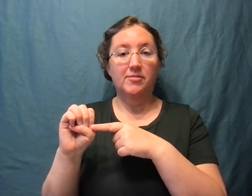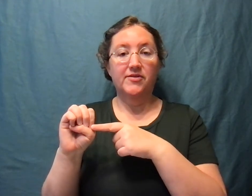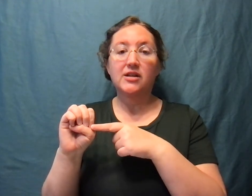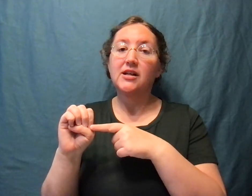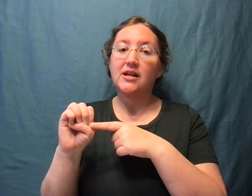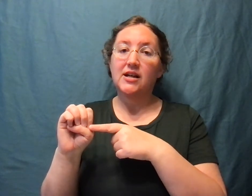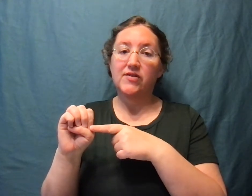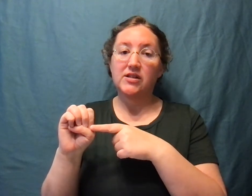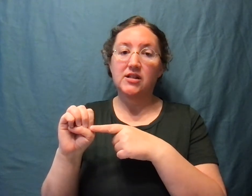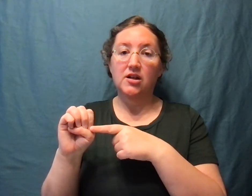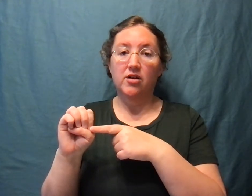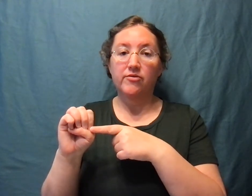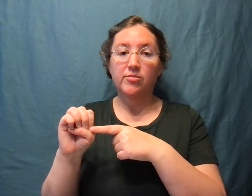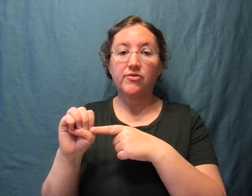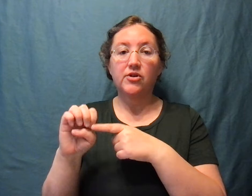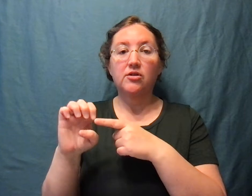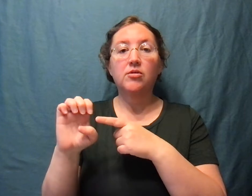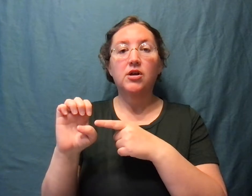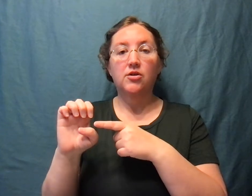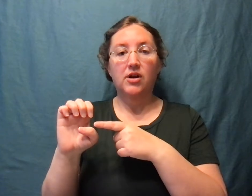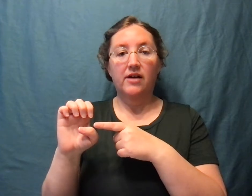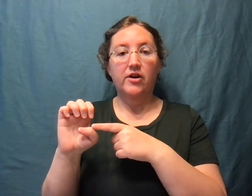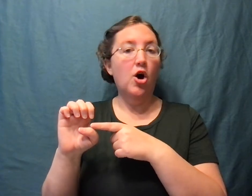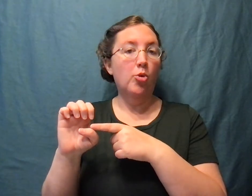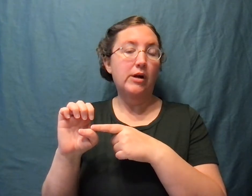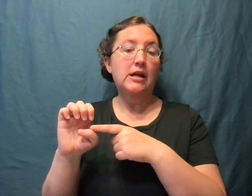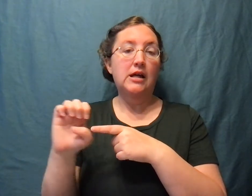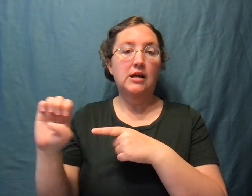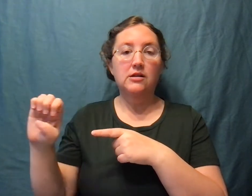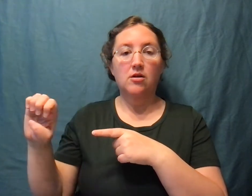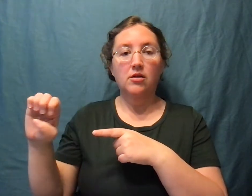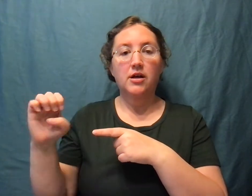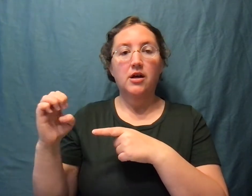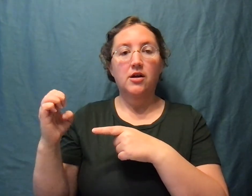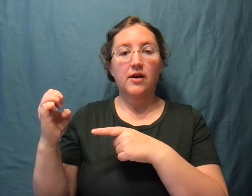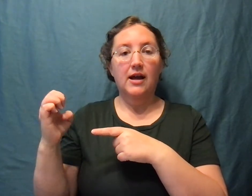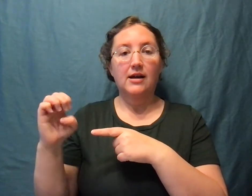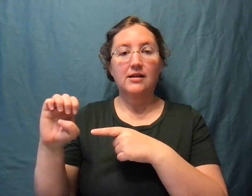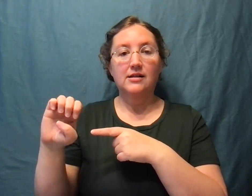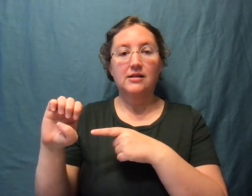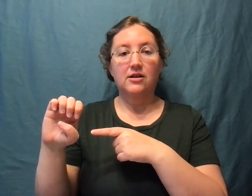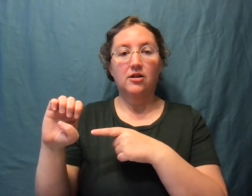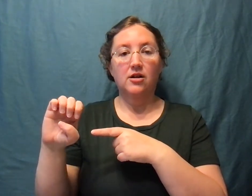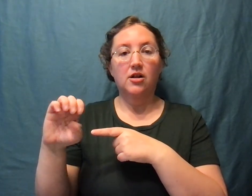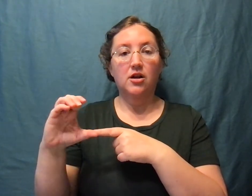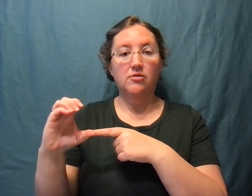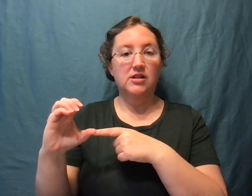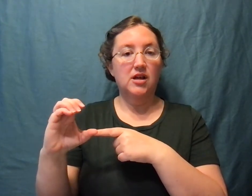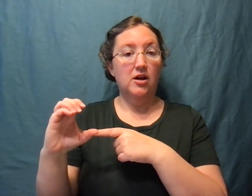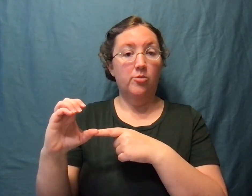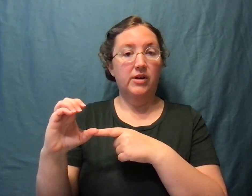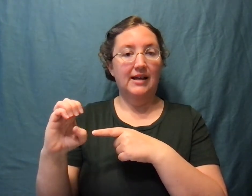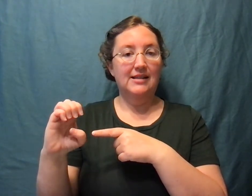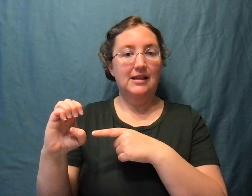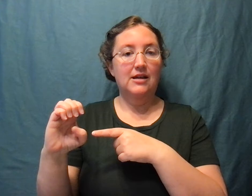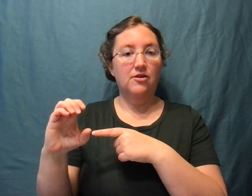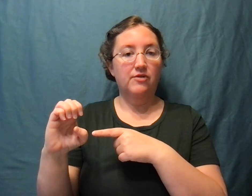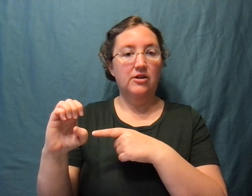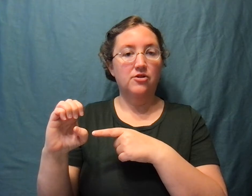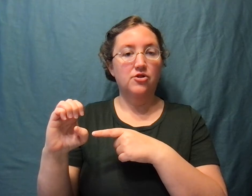of it. If this is uncomfortable for you, you can have an open E, it's called. Your hand is still closed. It's not open like C. Your fingers are still